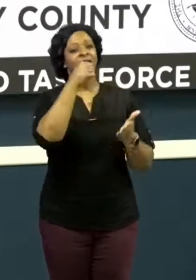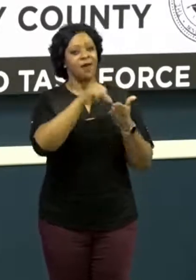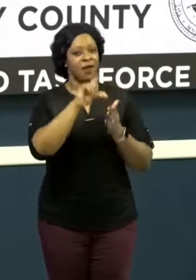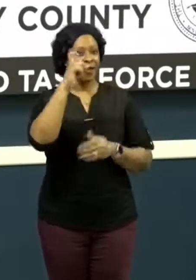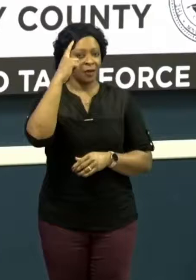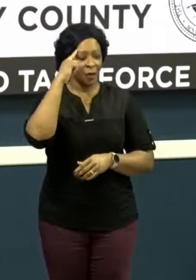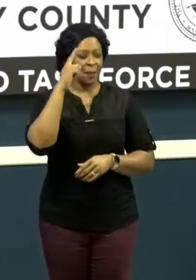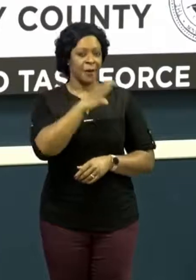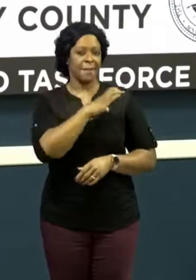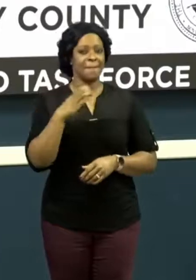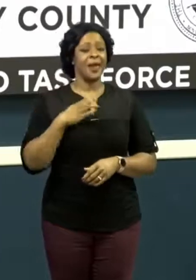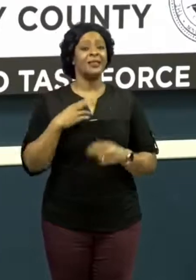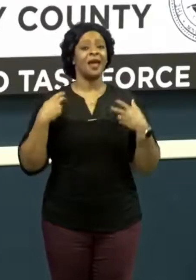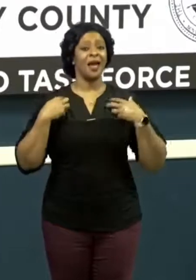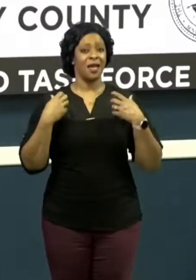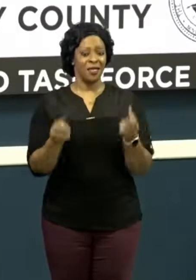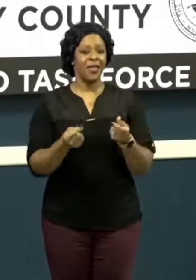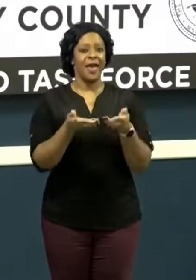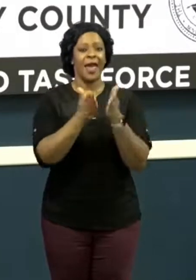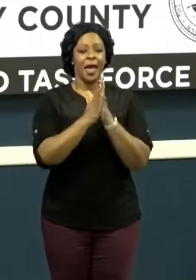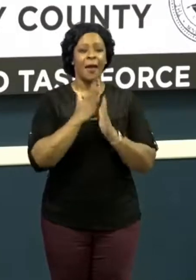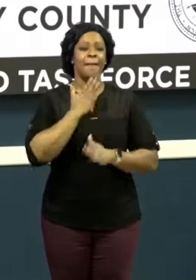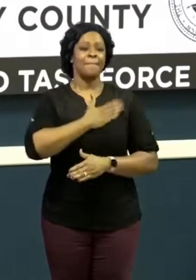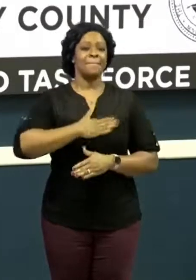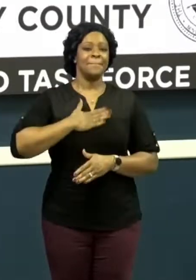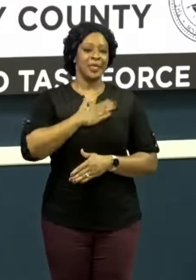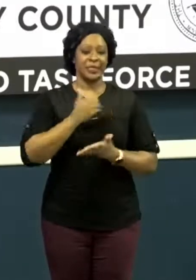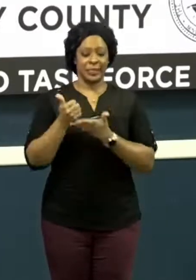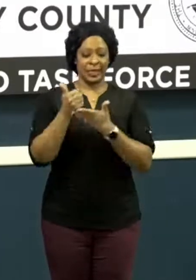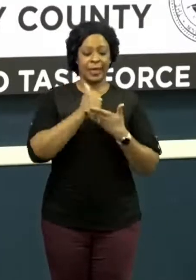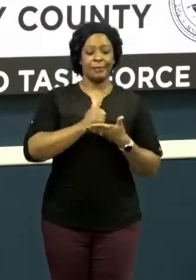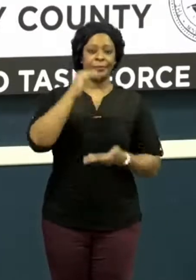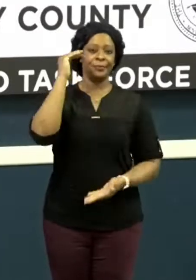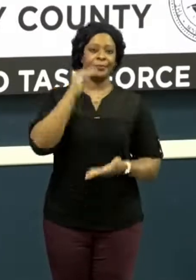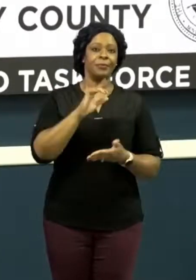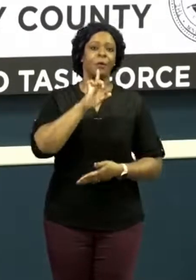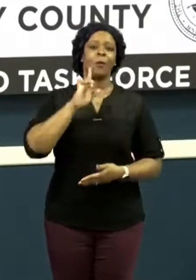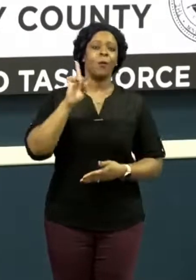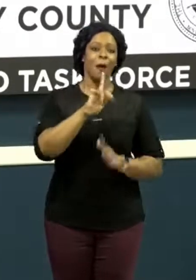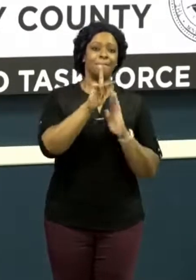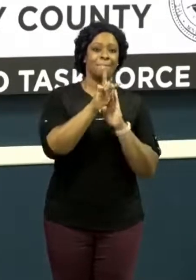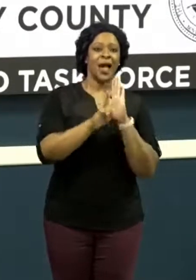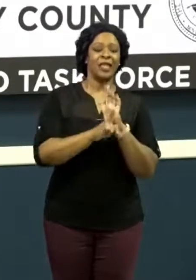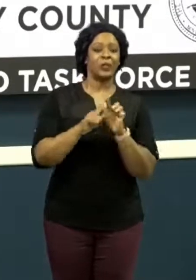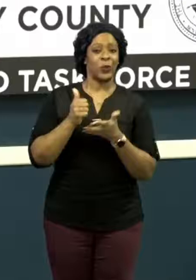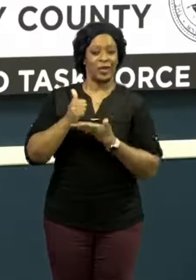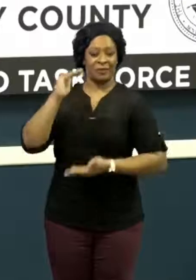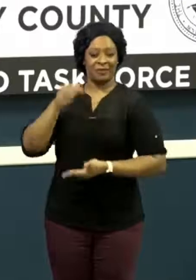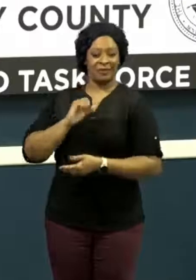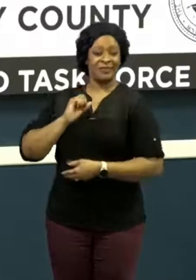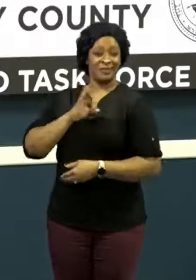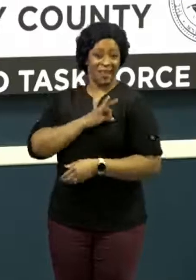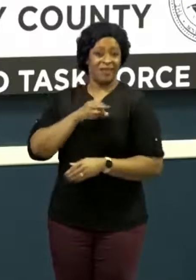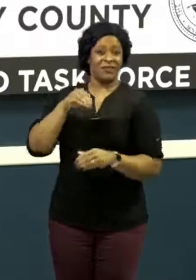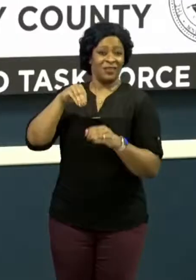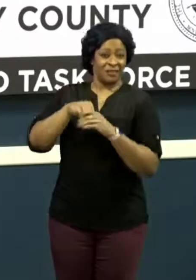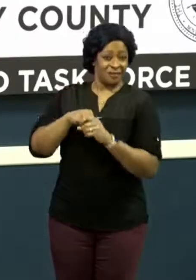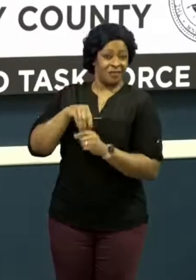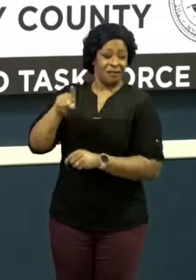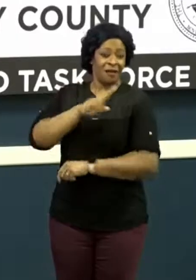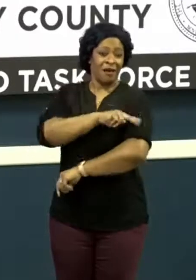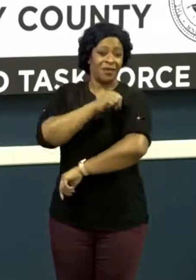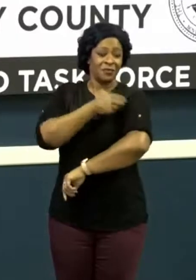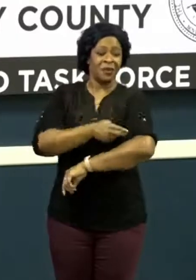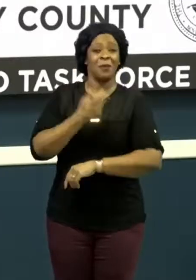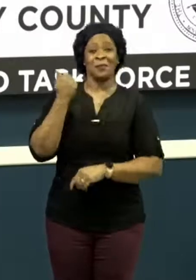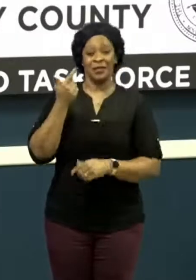health asking for some policy relief so that they can do the things that they need to do with additional staffing, expanded scope of